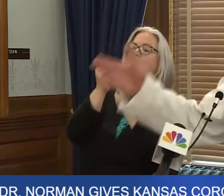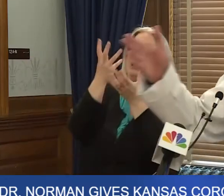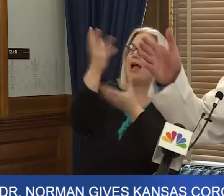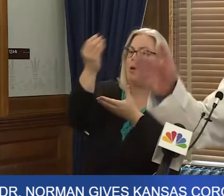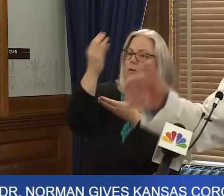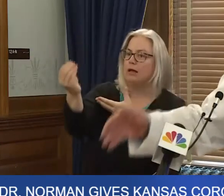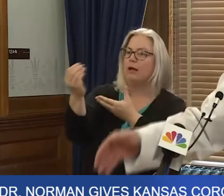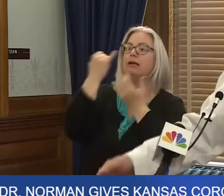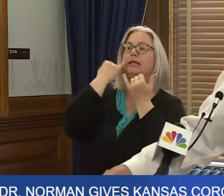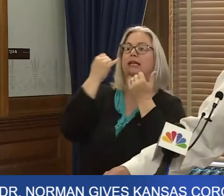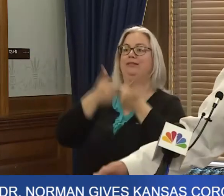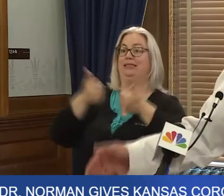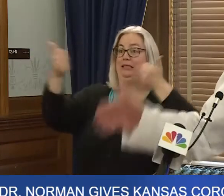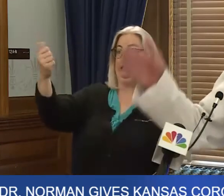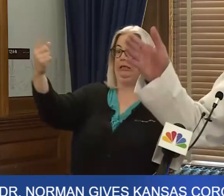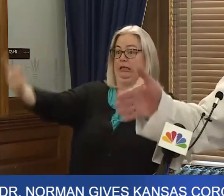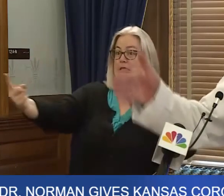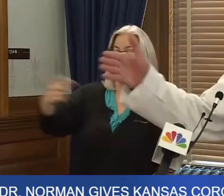distancing.